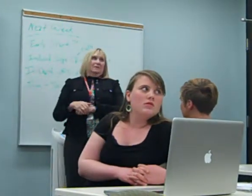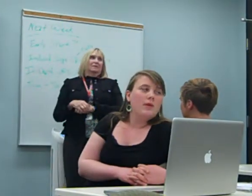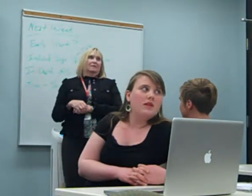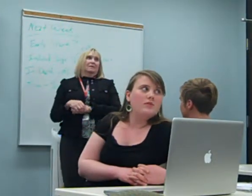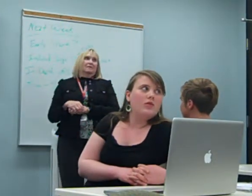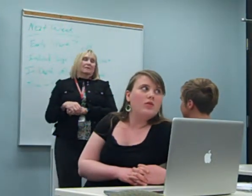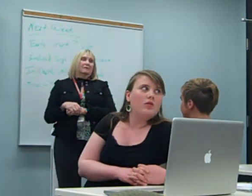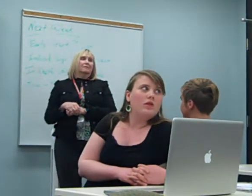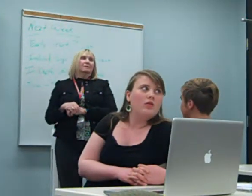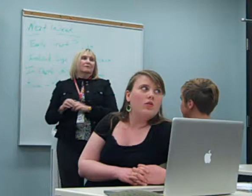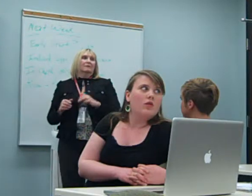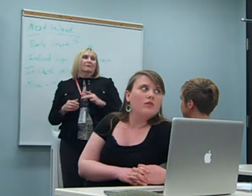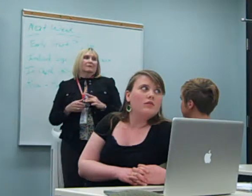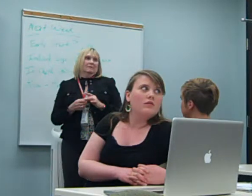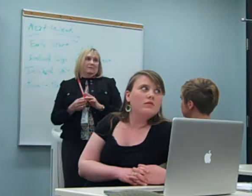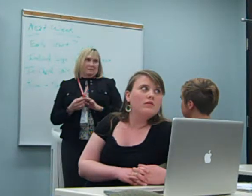is it possible in court